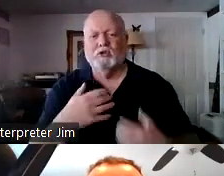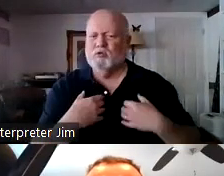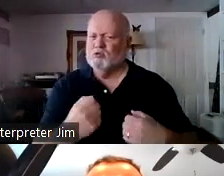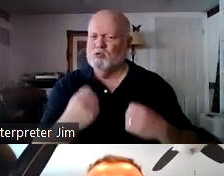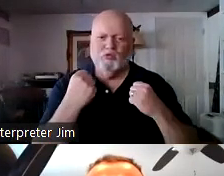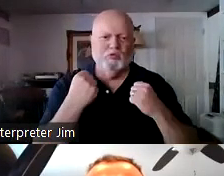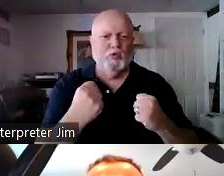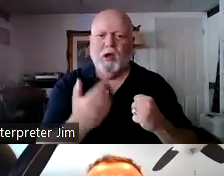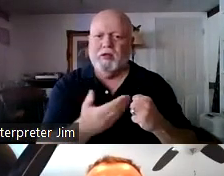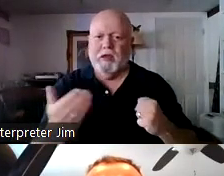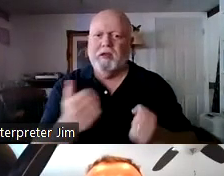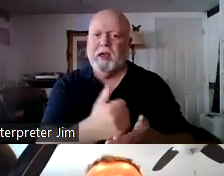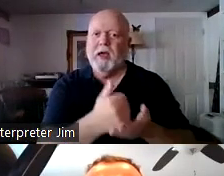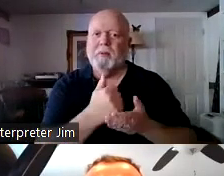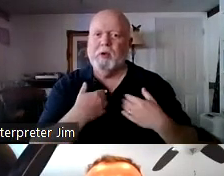Steve or Kelly?